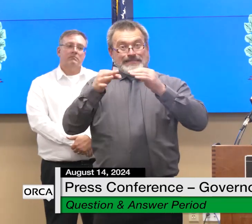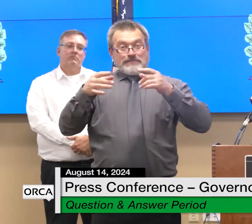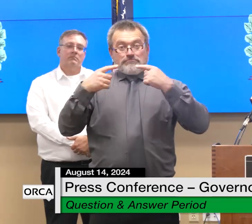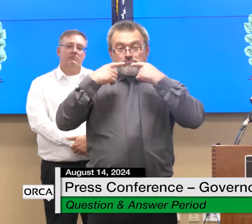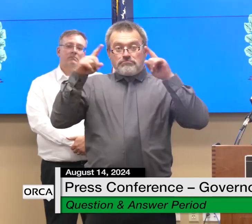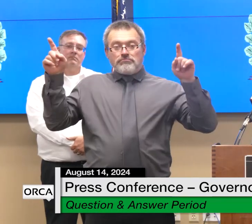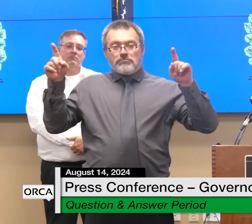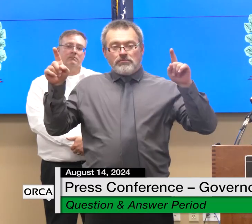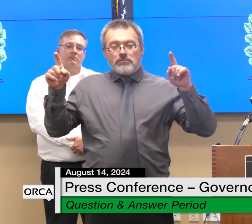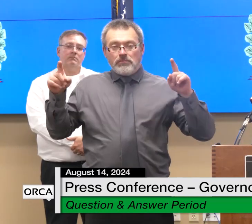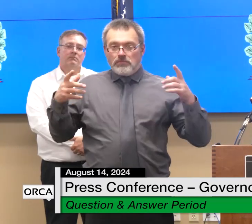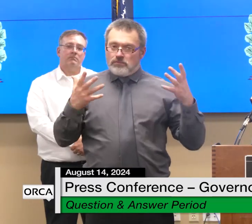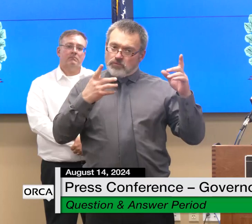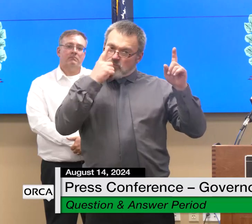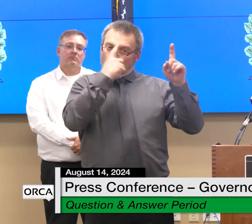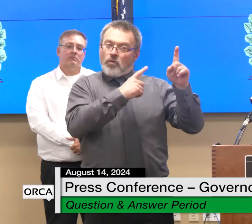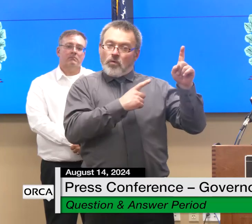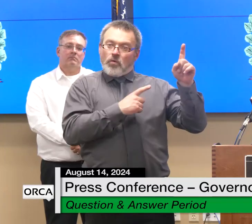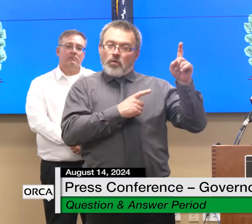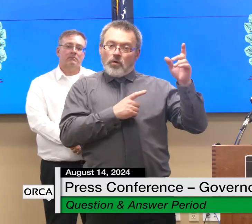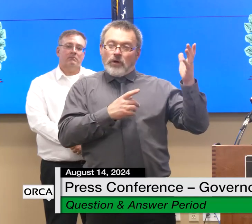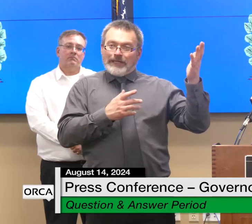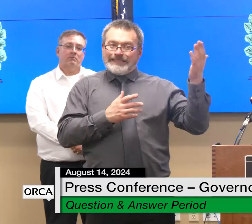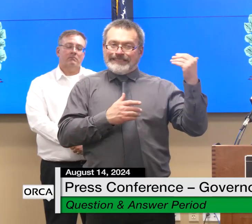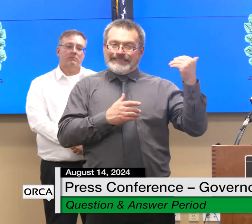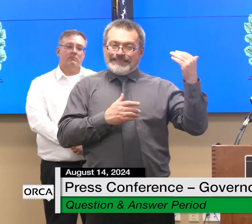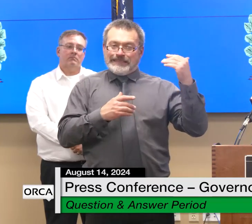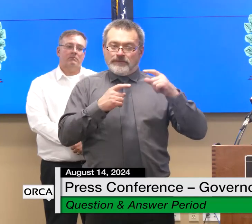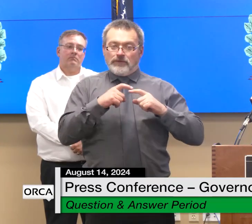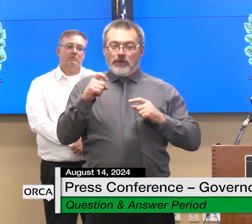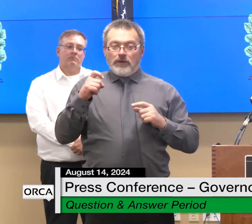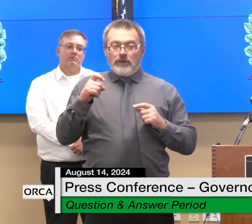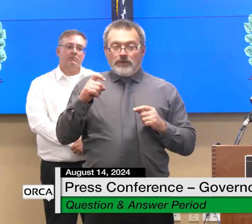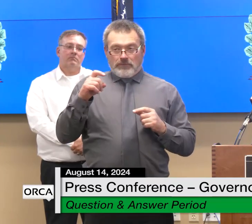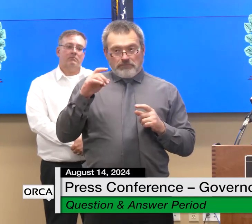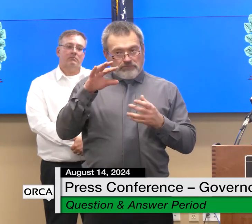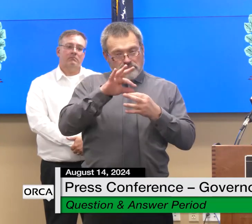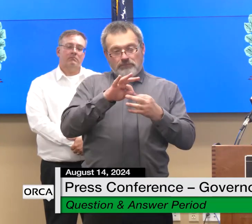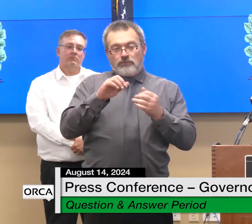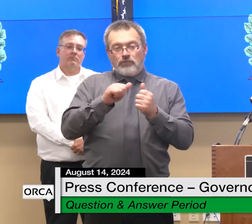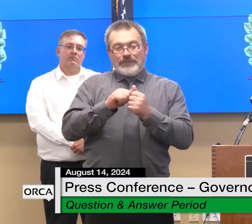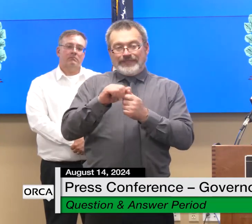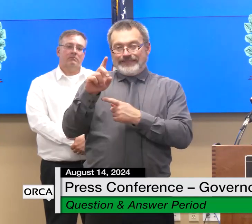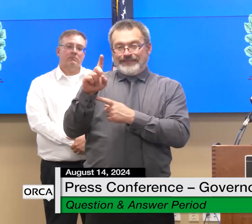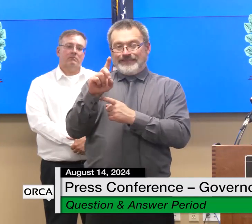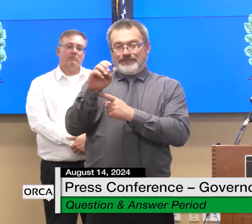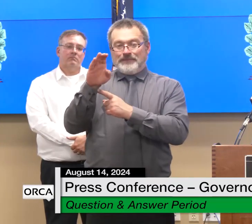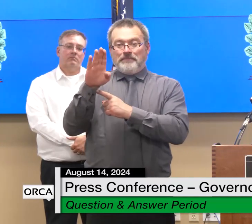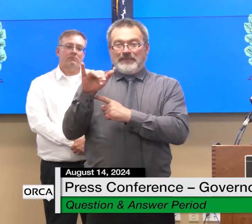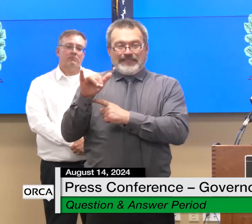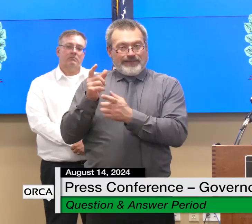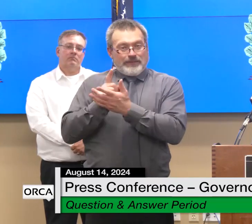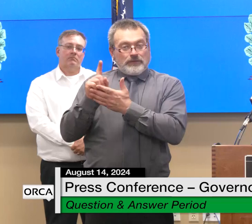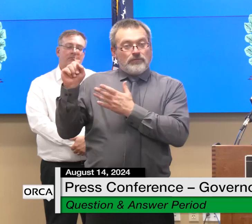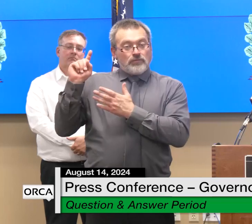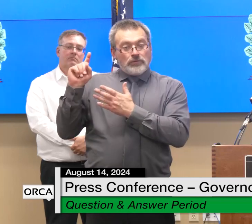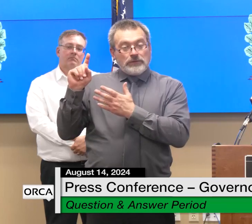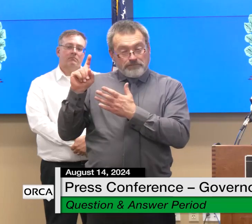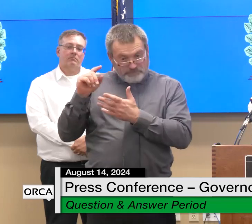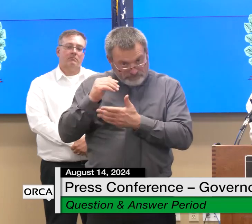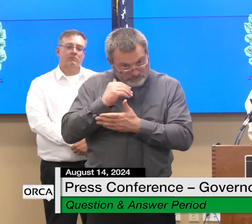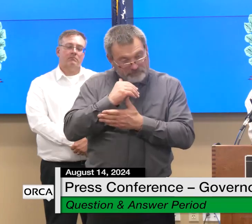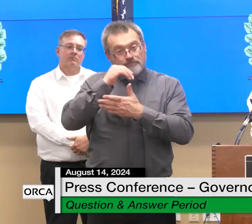sought when we saw Tropical Storm Debbie approaching. And the emergency declaration allows us to